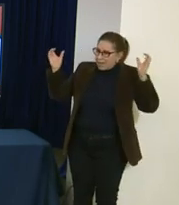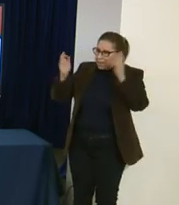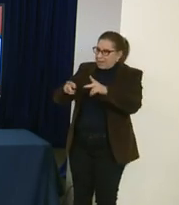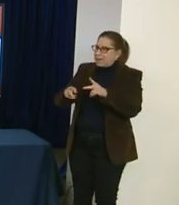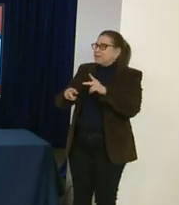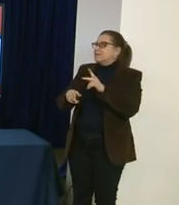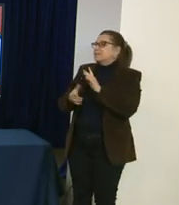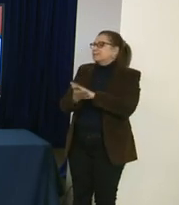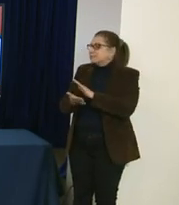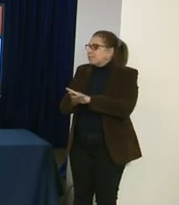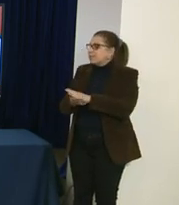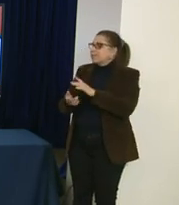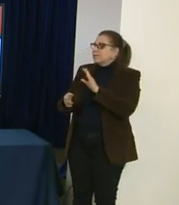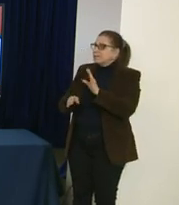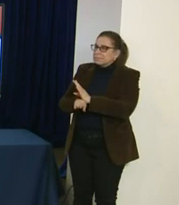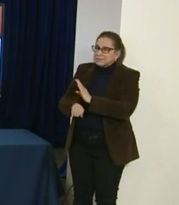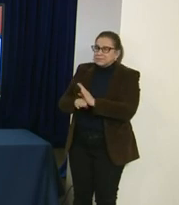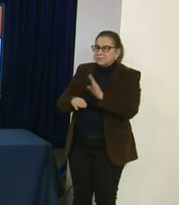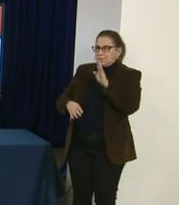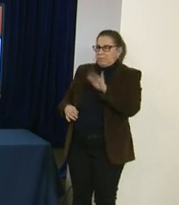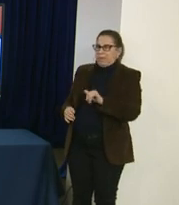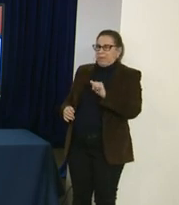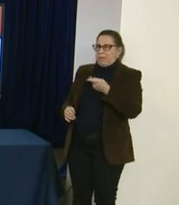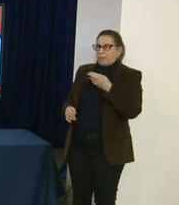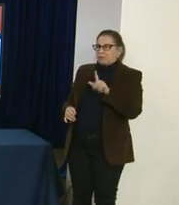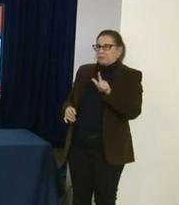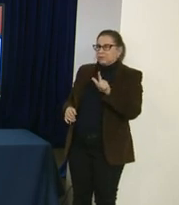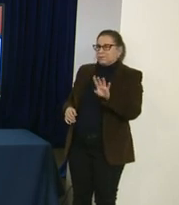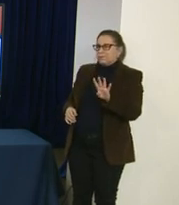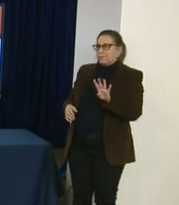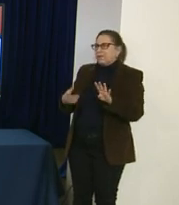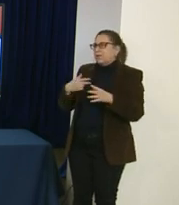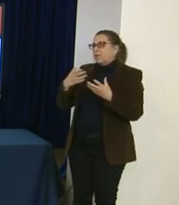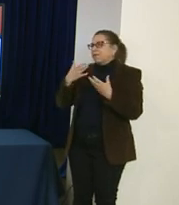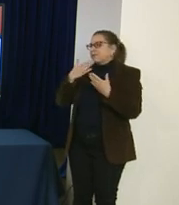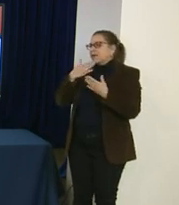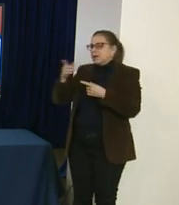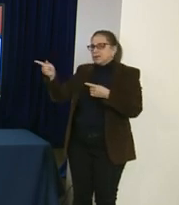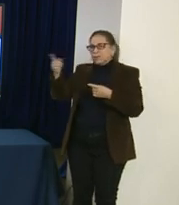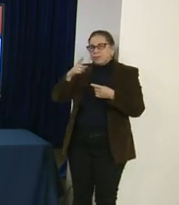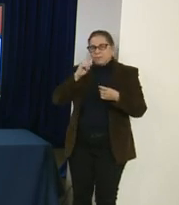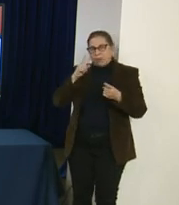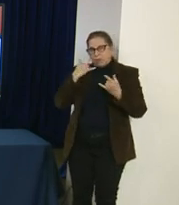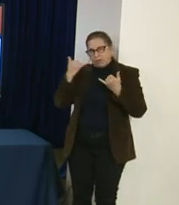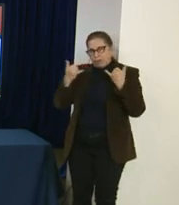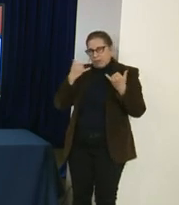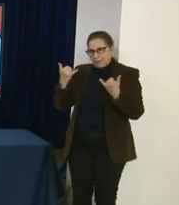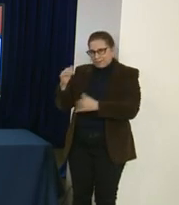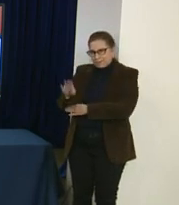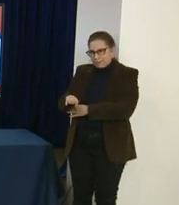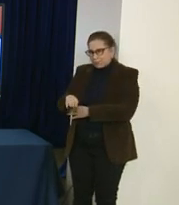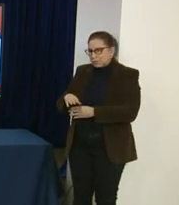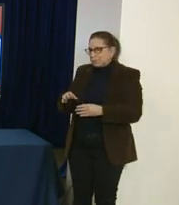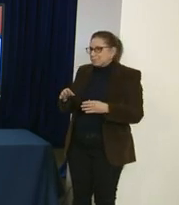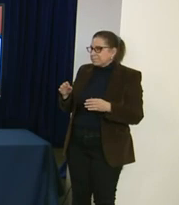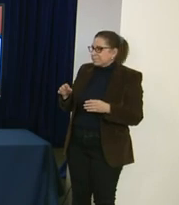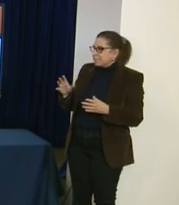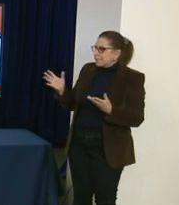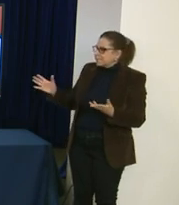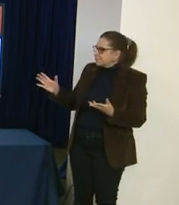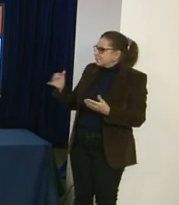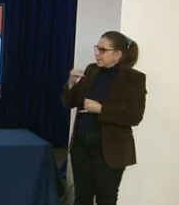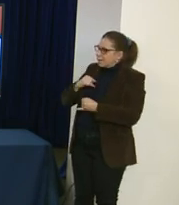All right. Again, thank you all for joining us on the call this afternoon. Mayor, if you want to close out with some final words. Well, let me thank